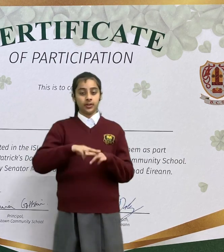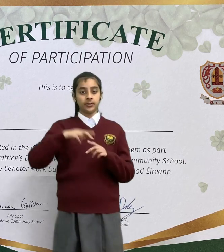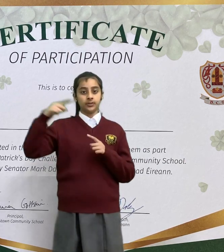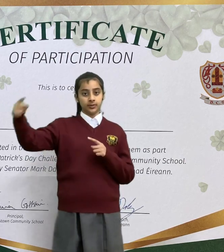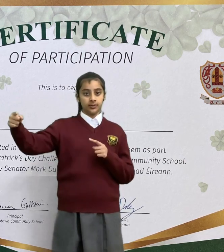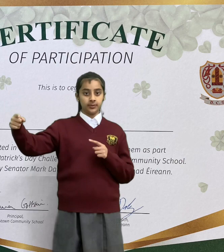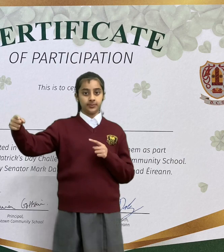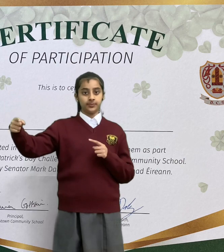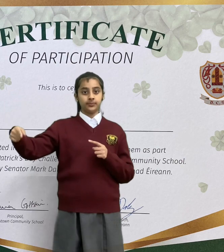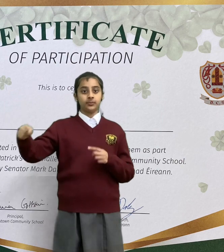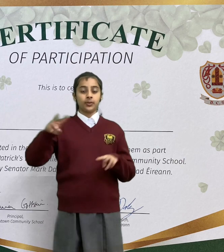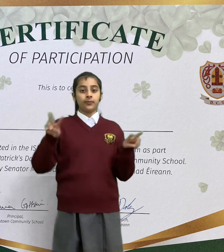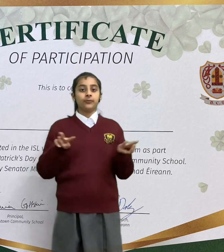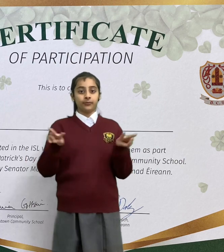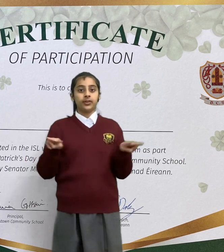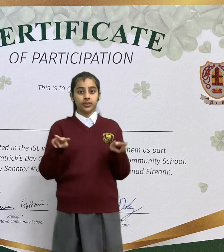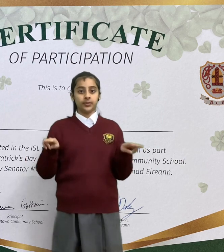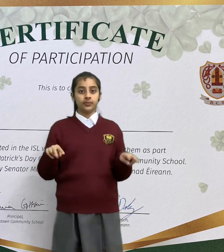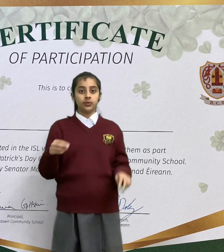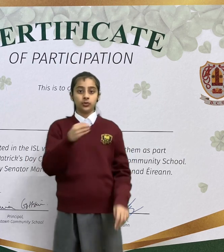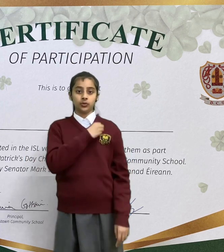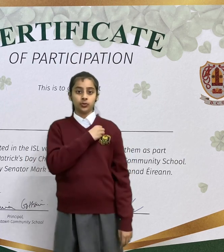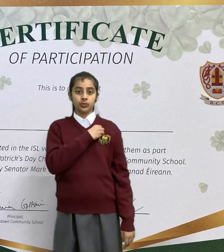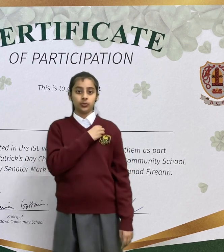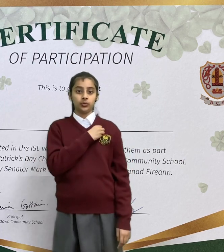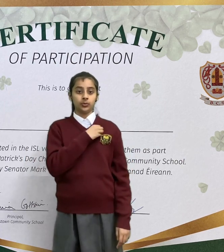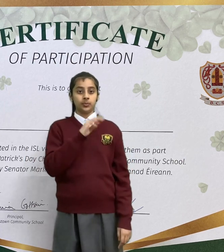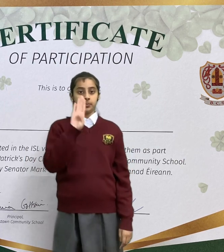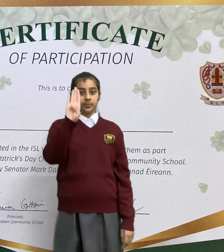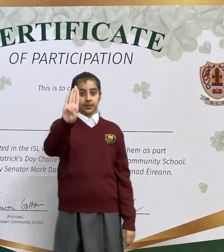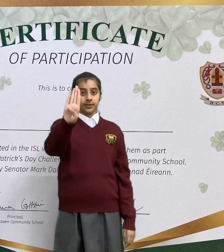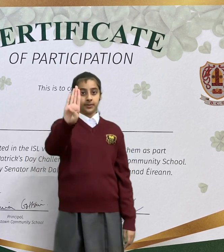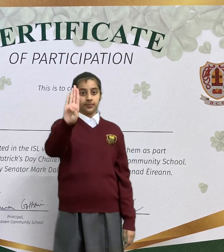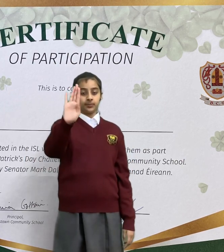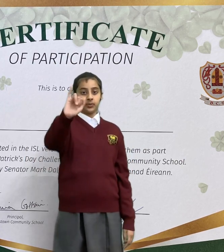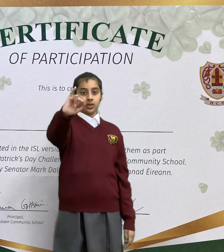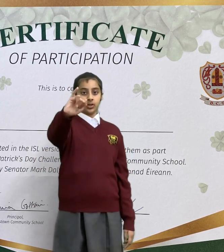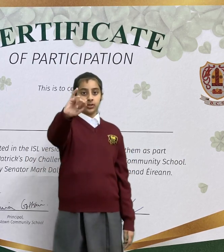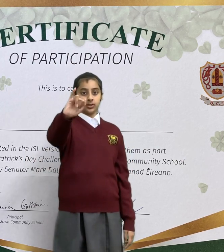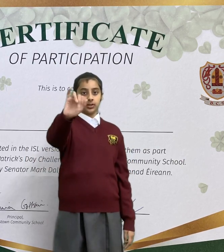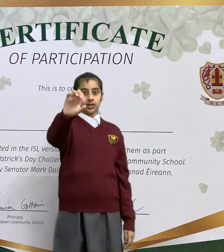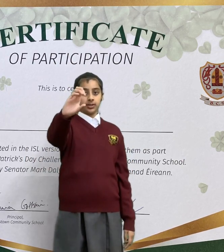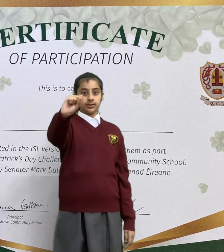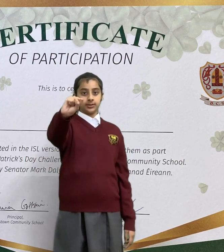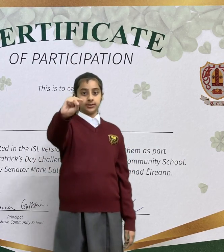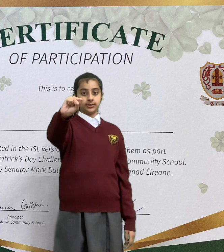our video to Bishops Town for